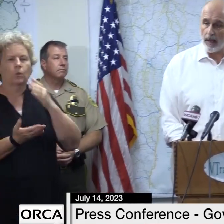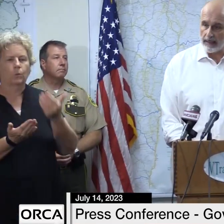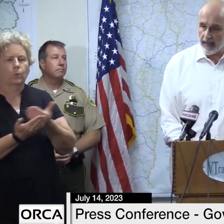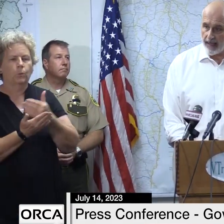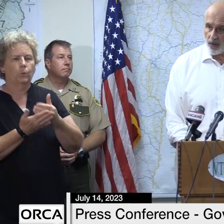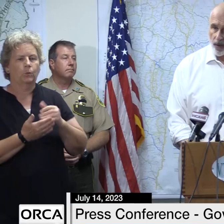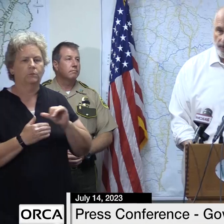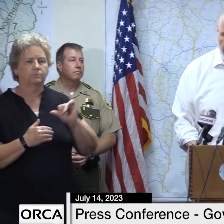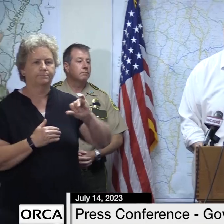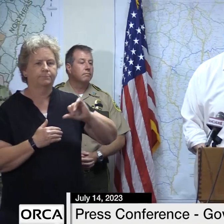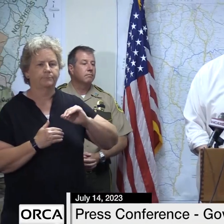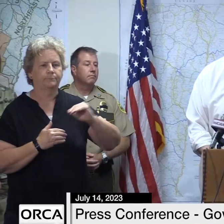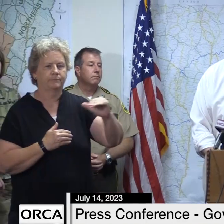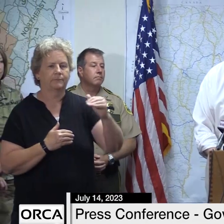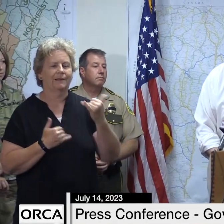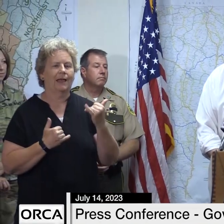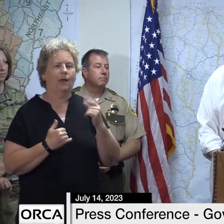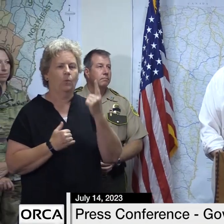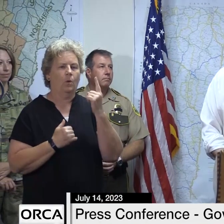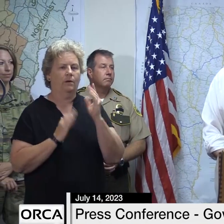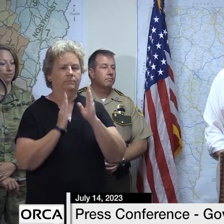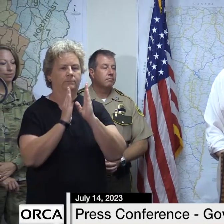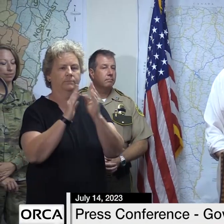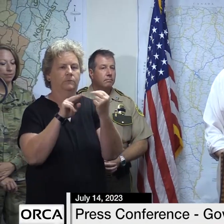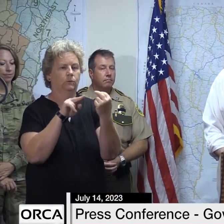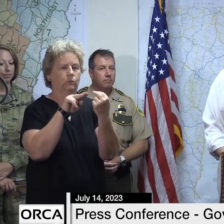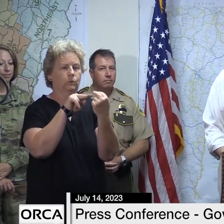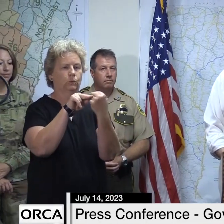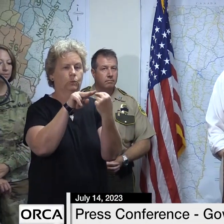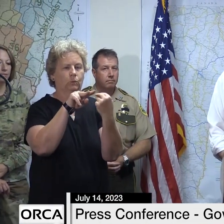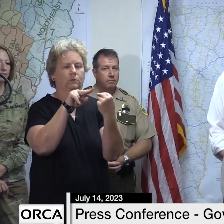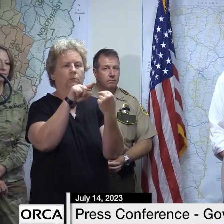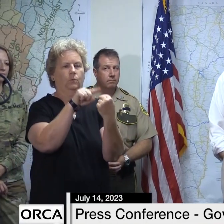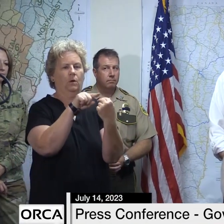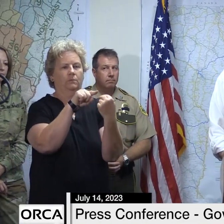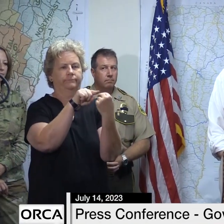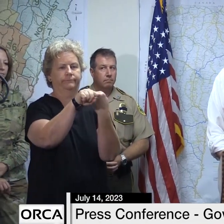to one lane northbound while the damaged pavement is repaired.